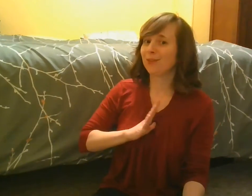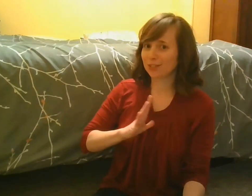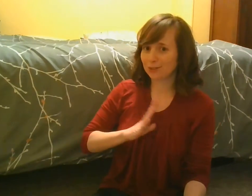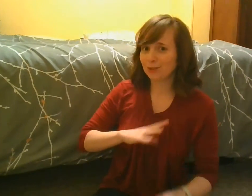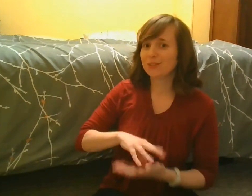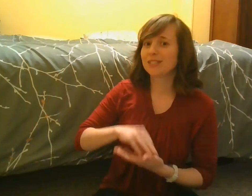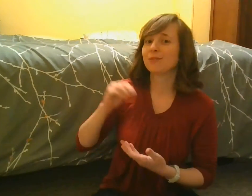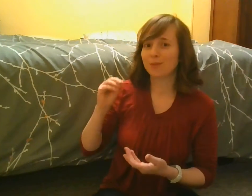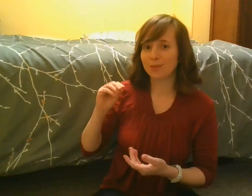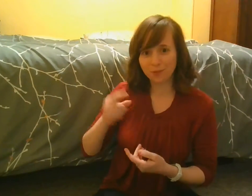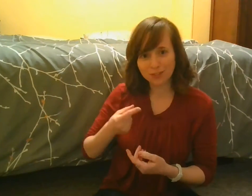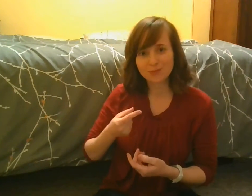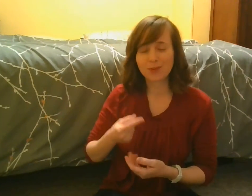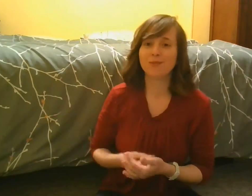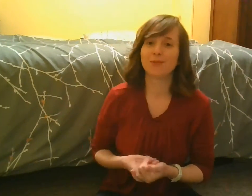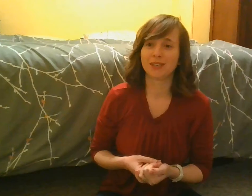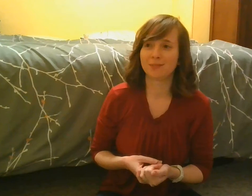sure to learn this from the first one,